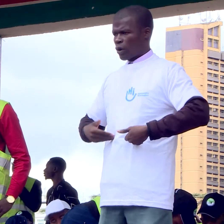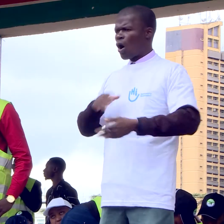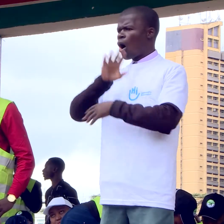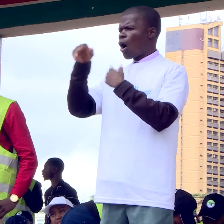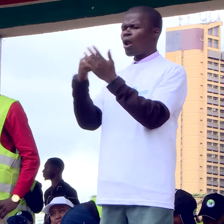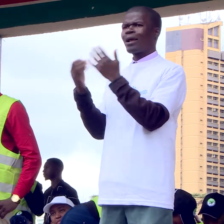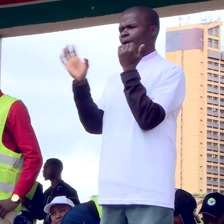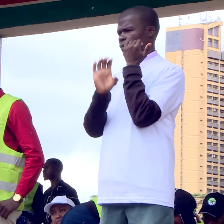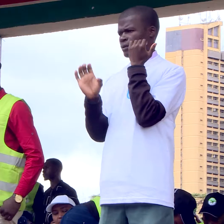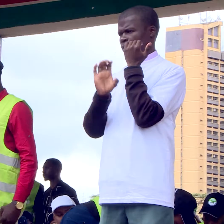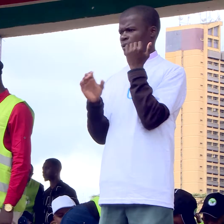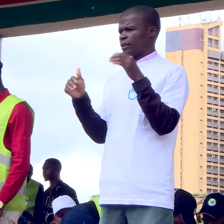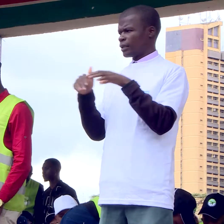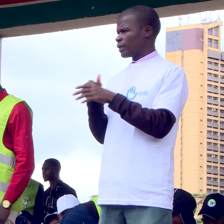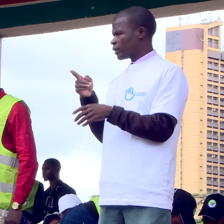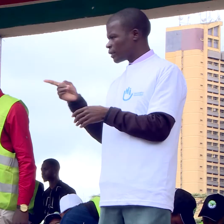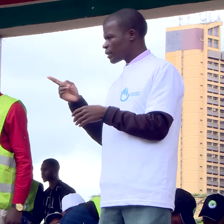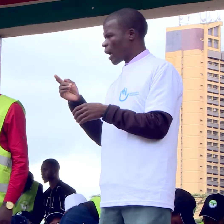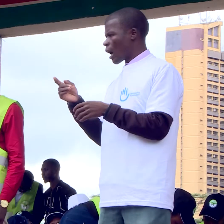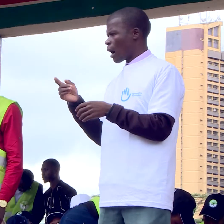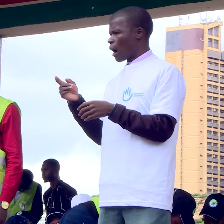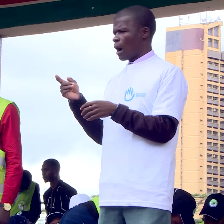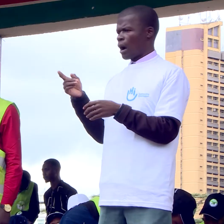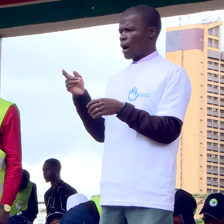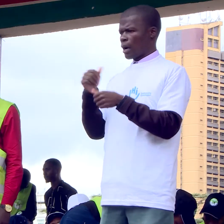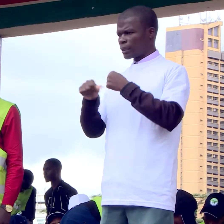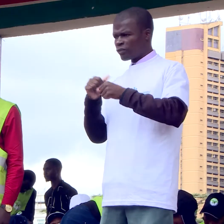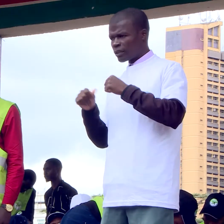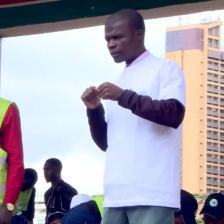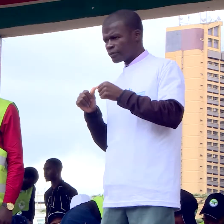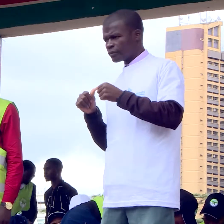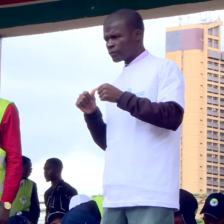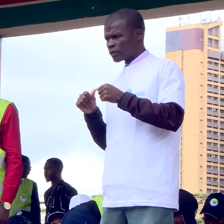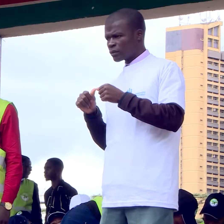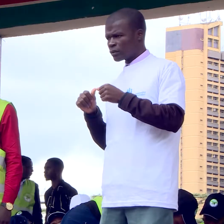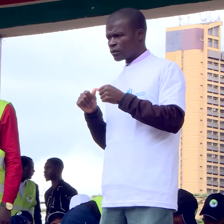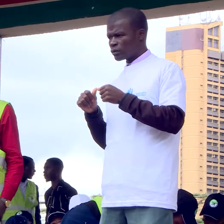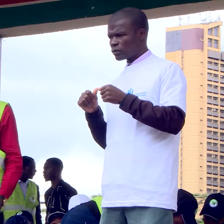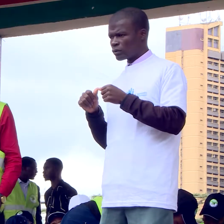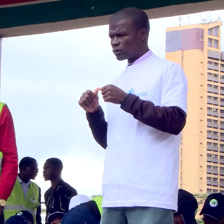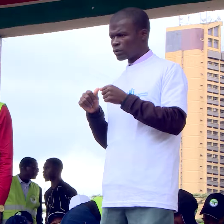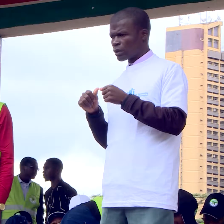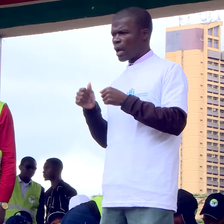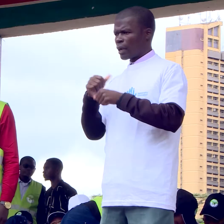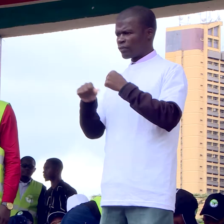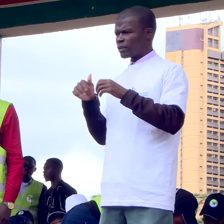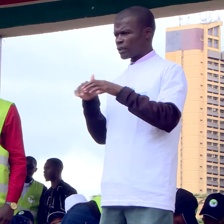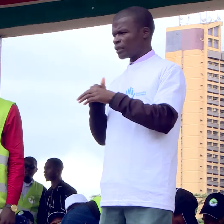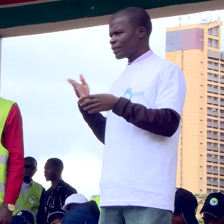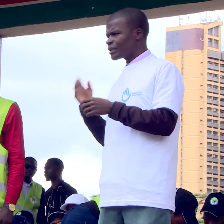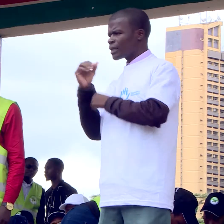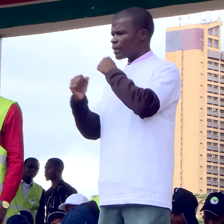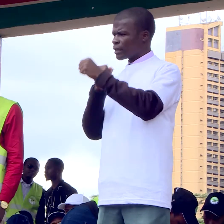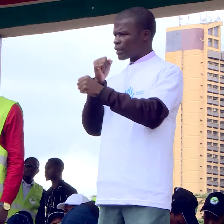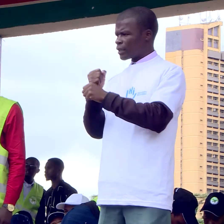in this week's activities. As you know that the youth form 51% of the registered voters, and the activities of this annual Vote